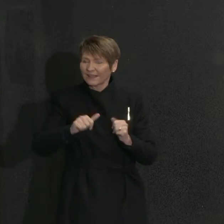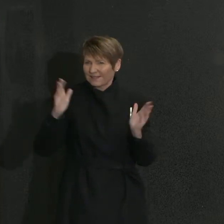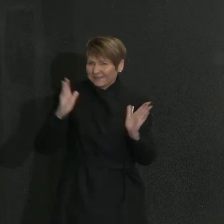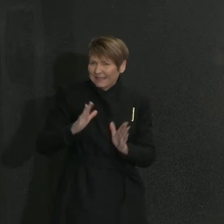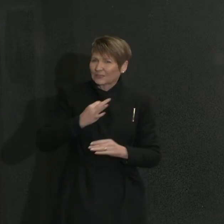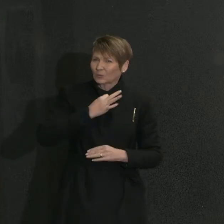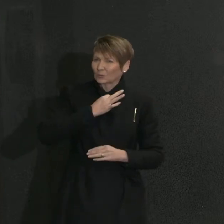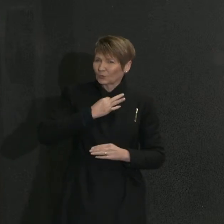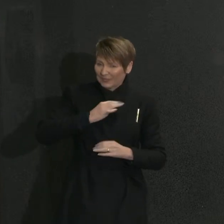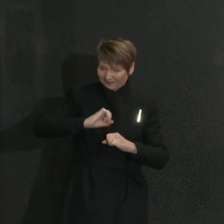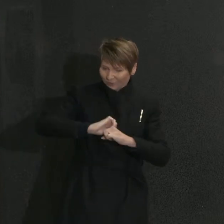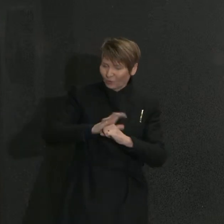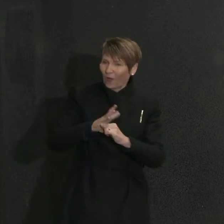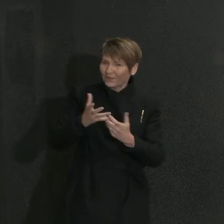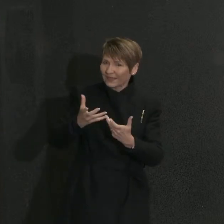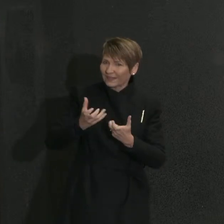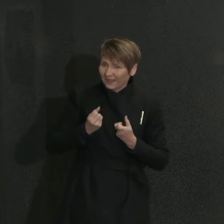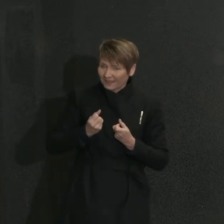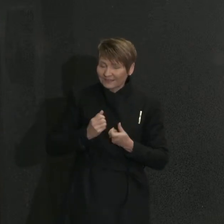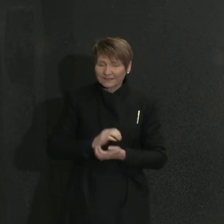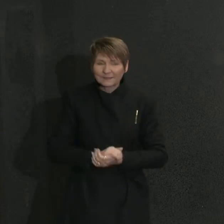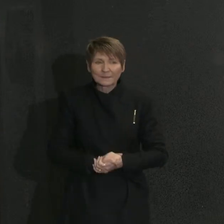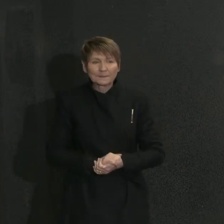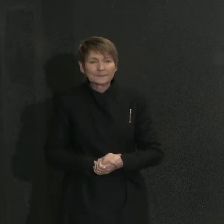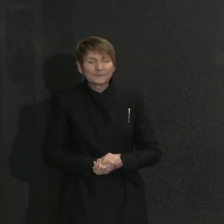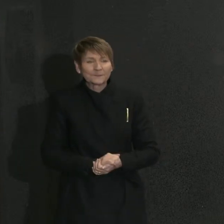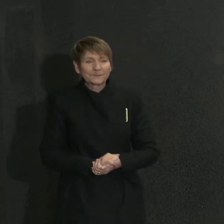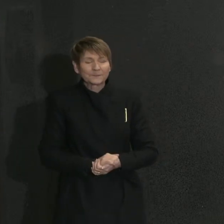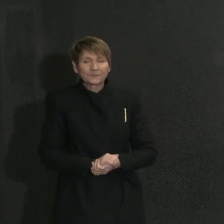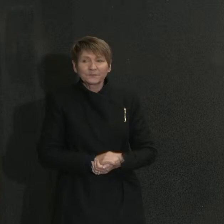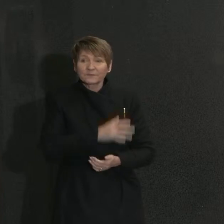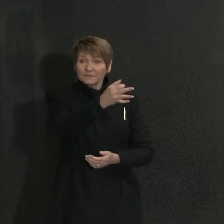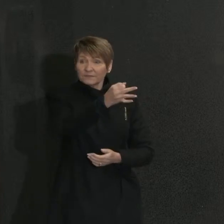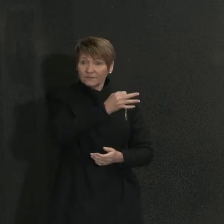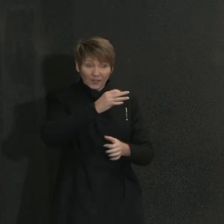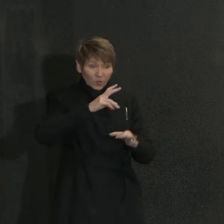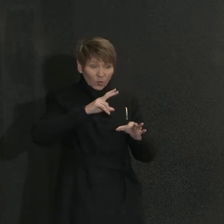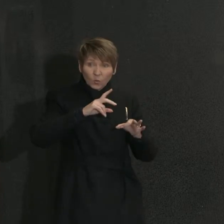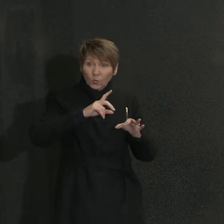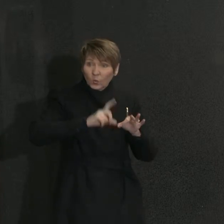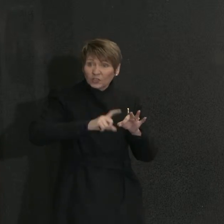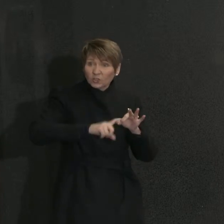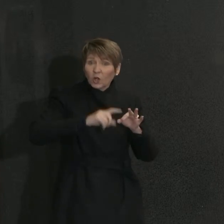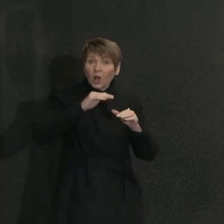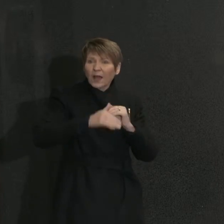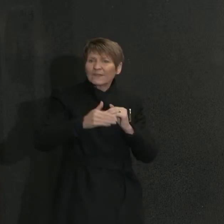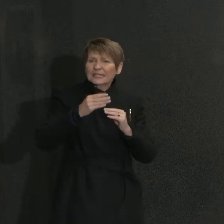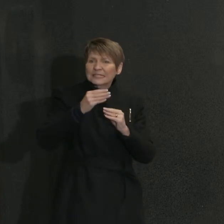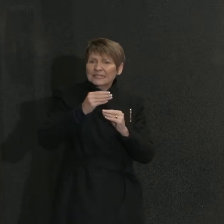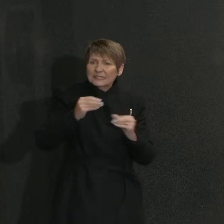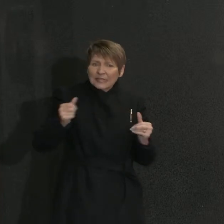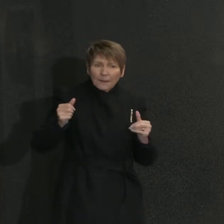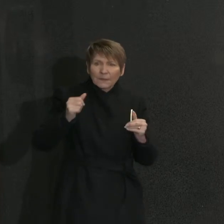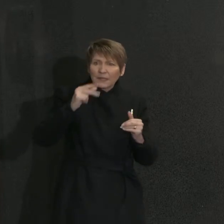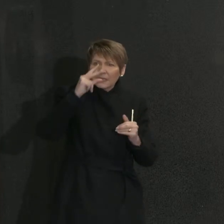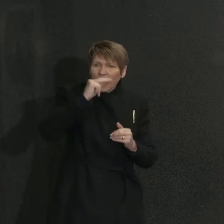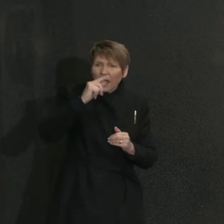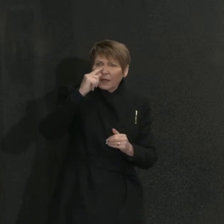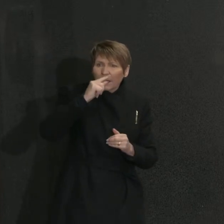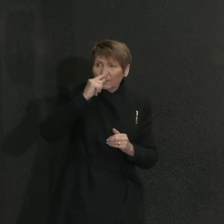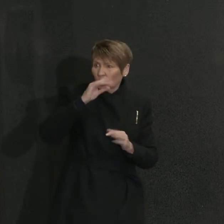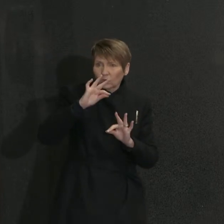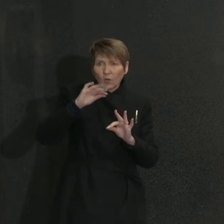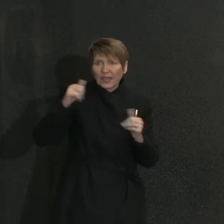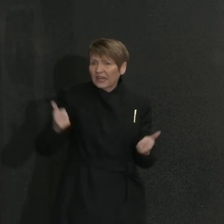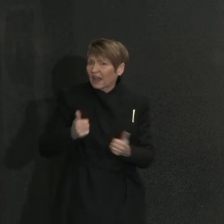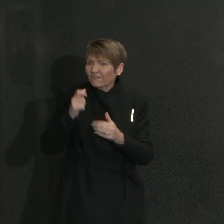concerned there's going to come a time where there's not enough Pfizer for young people, for people in very young age groups, and AstraZeneca is going to be